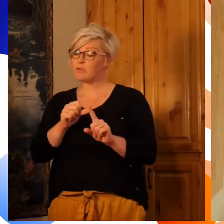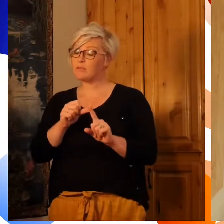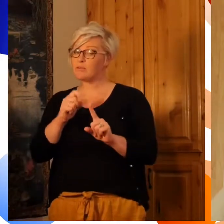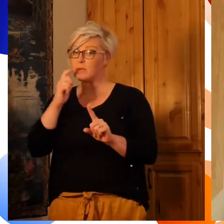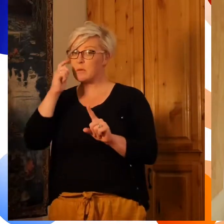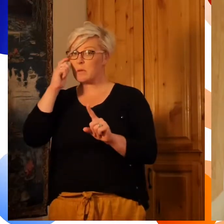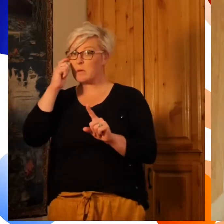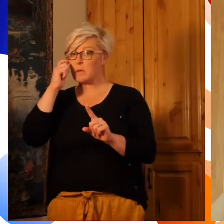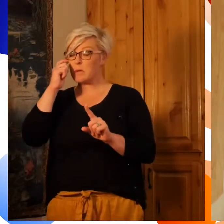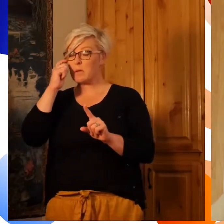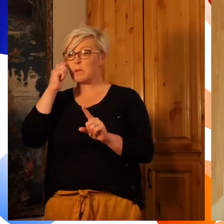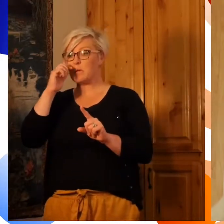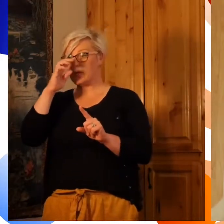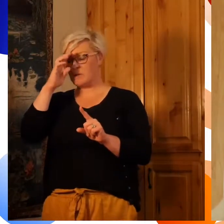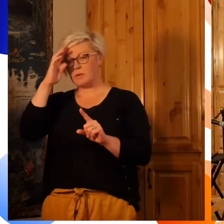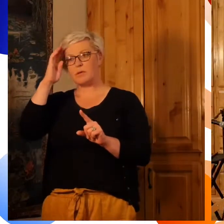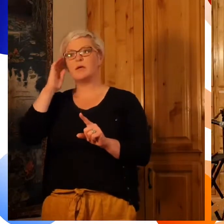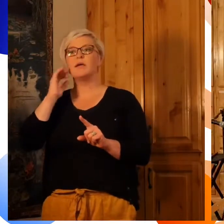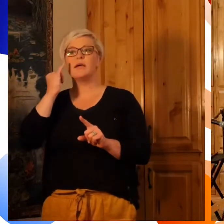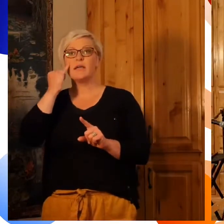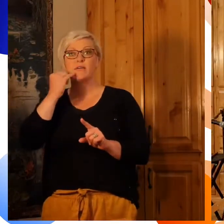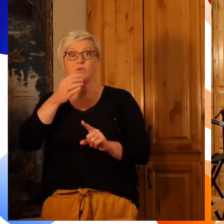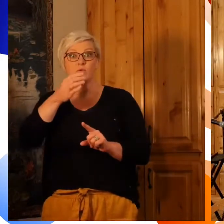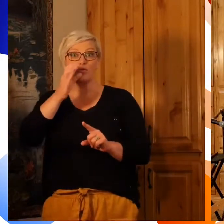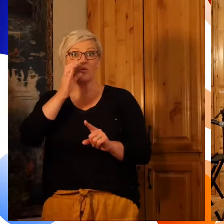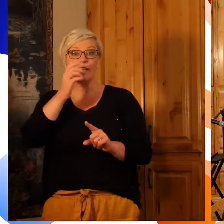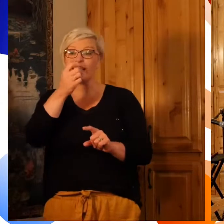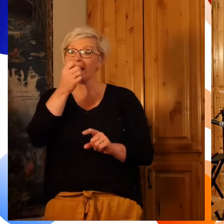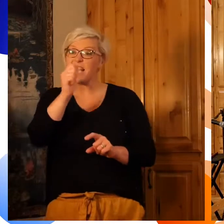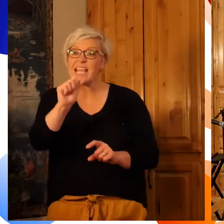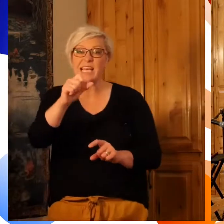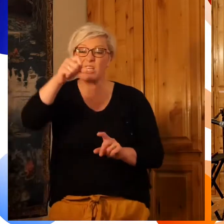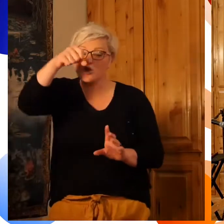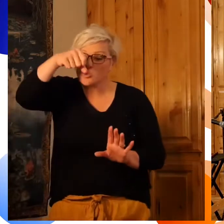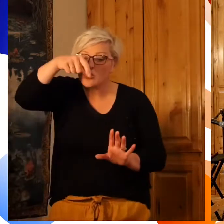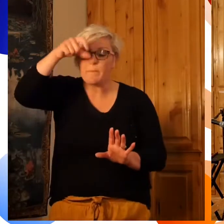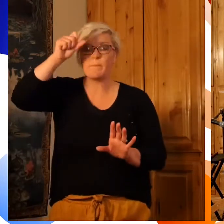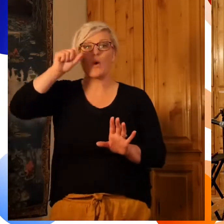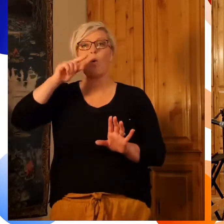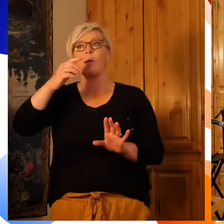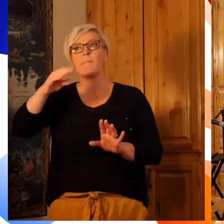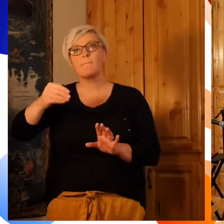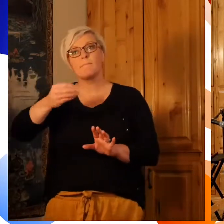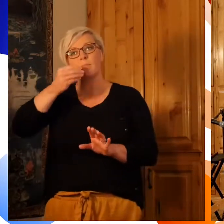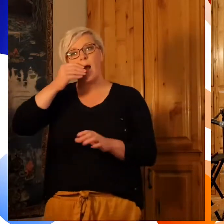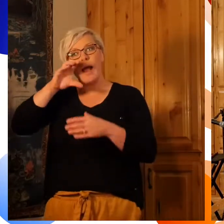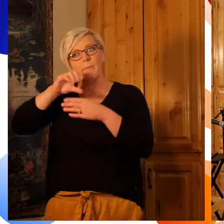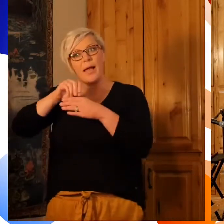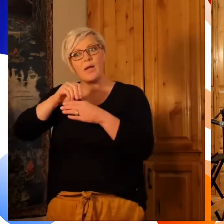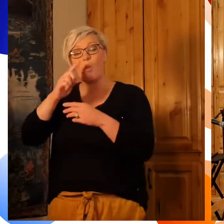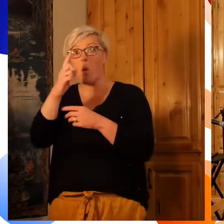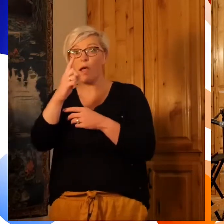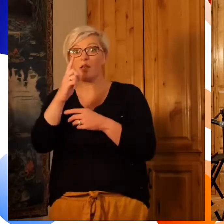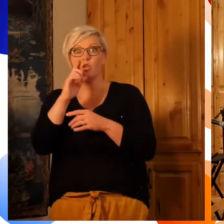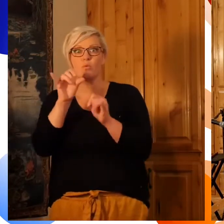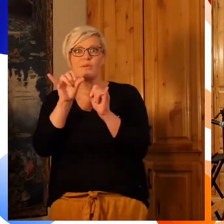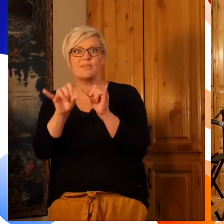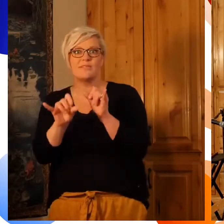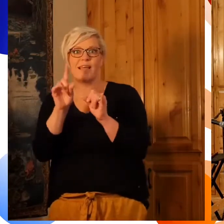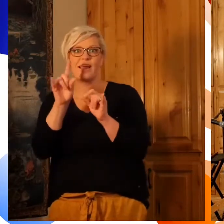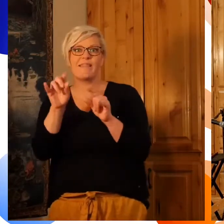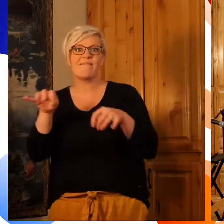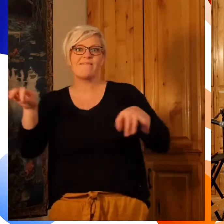did, if you had a drop to drink or a bit to eat, you would stay in the fairy world for an eternity. And so